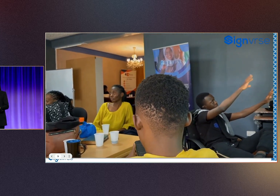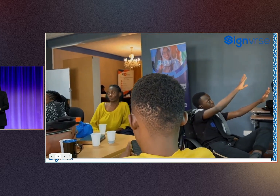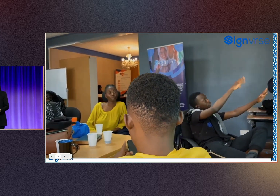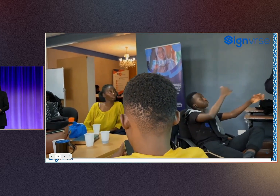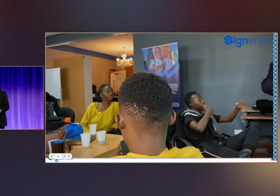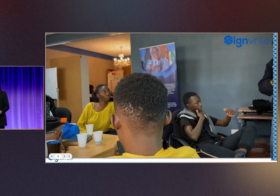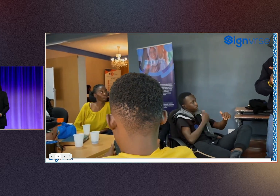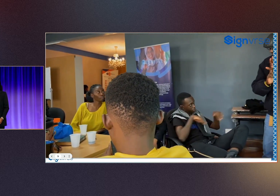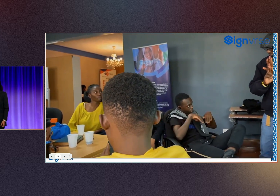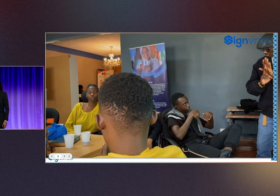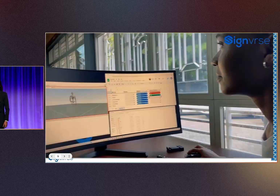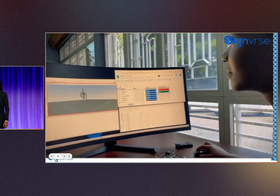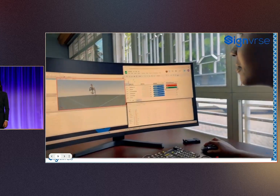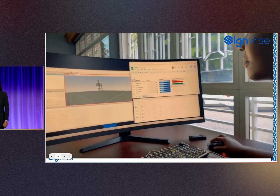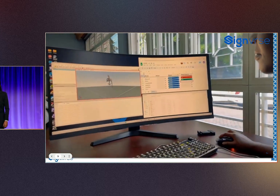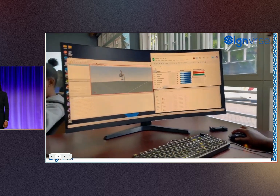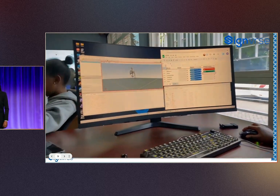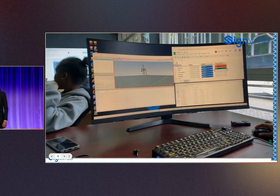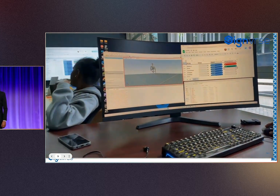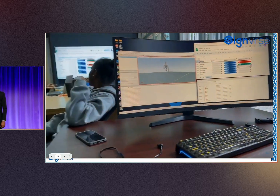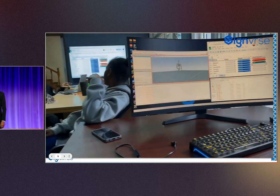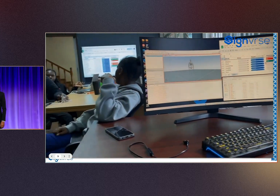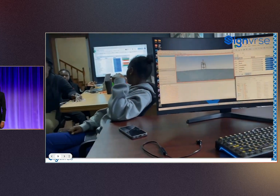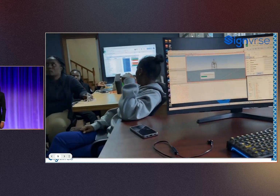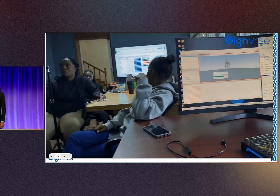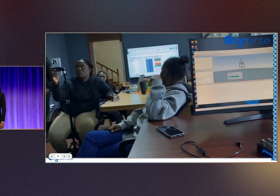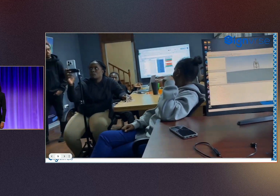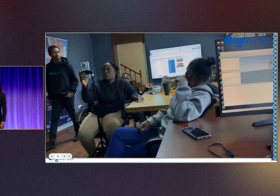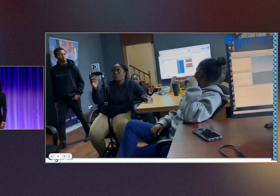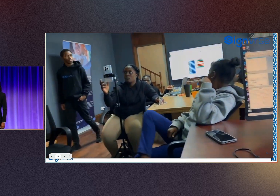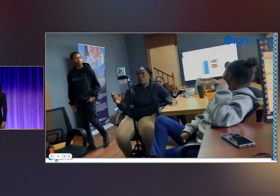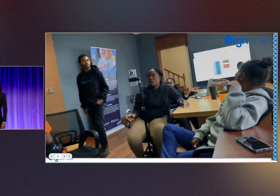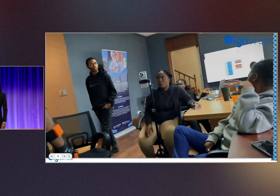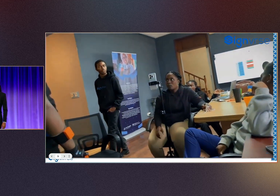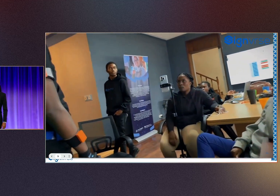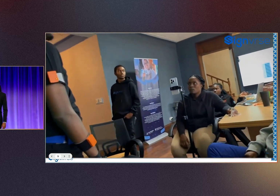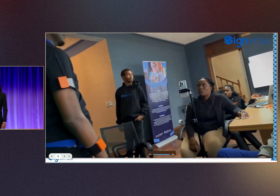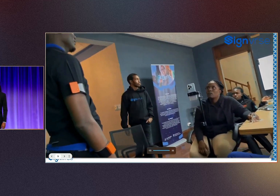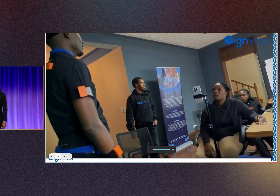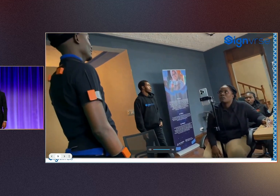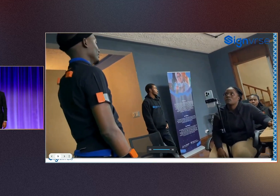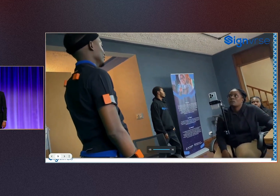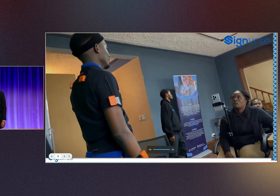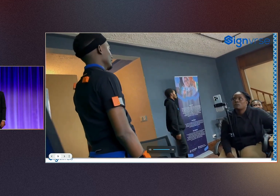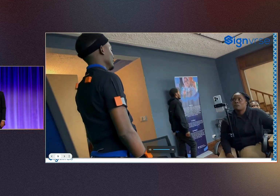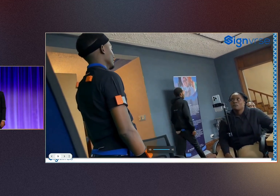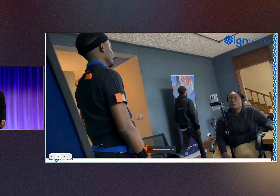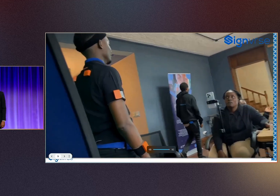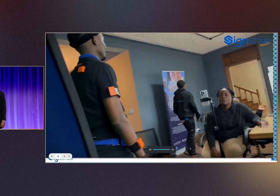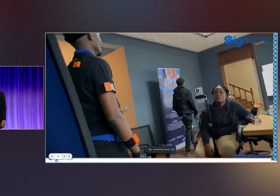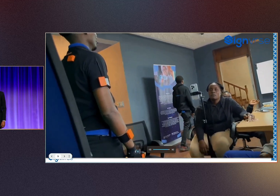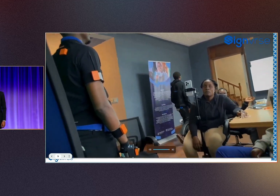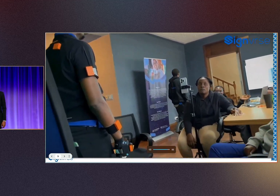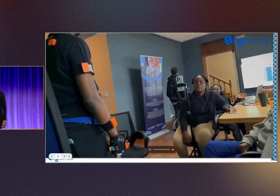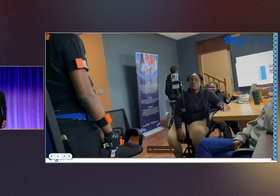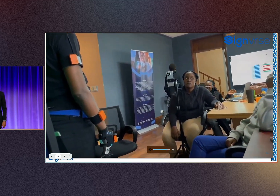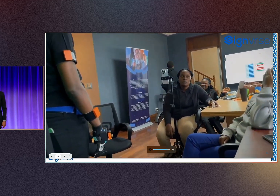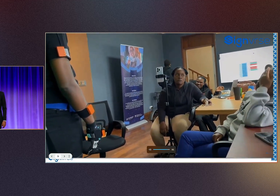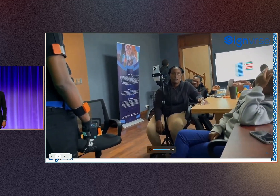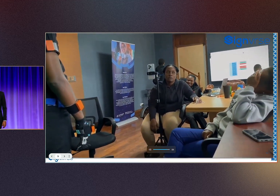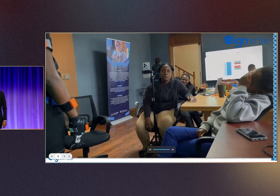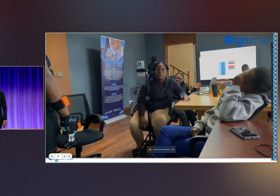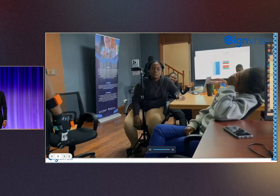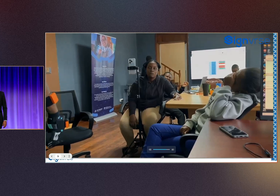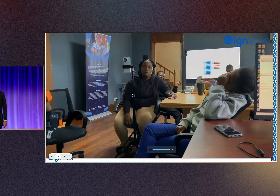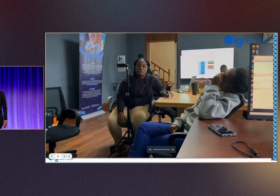being captured, the data collection process, we determine what words it is that you want to collect the data on. After getting